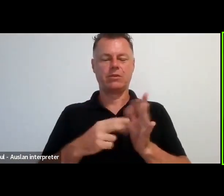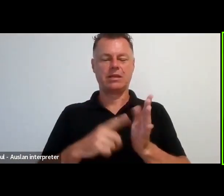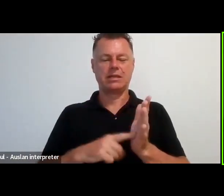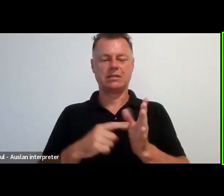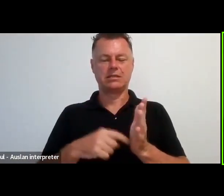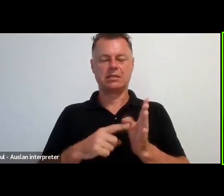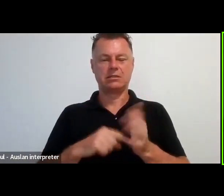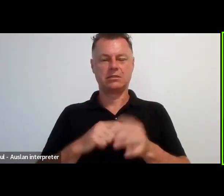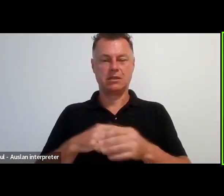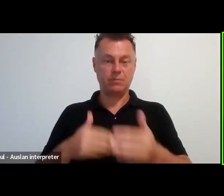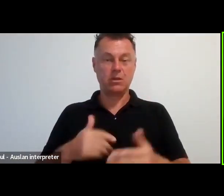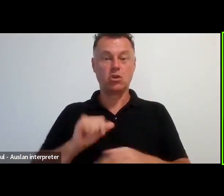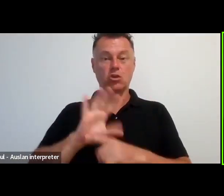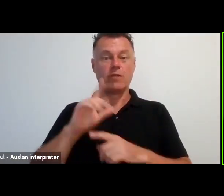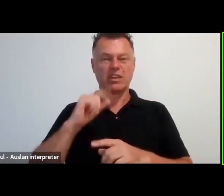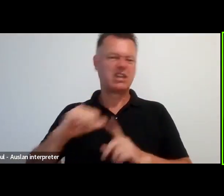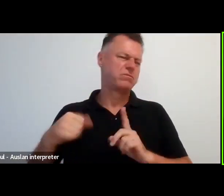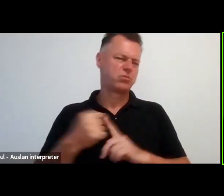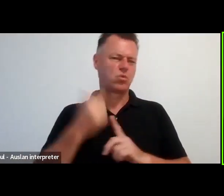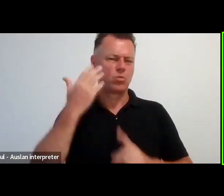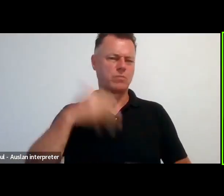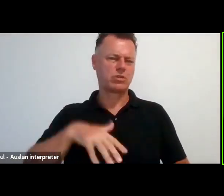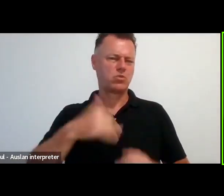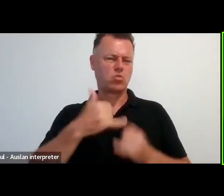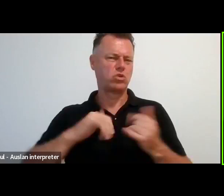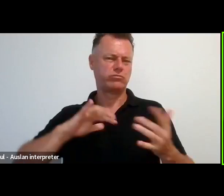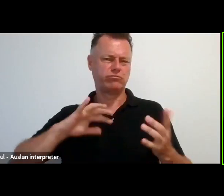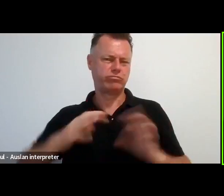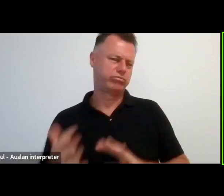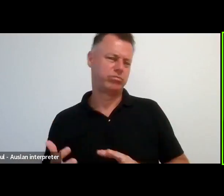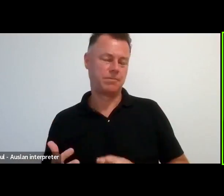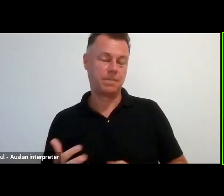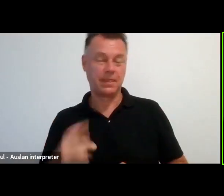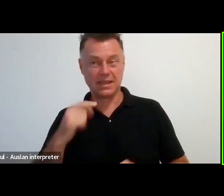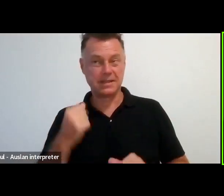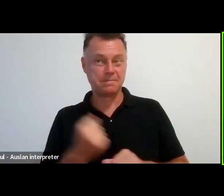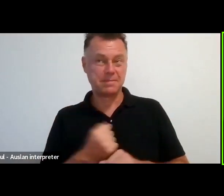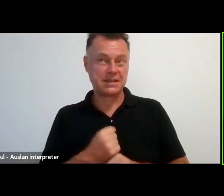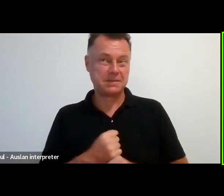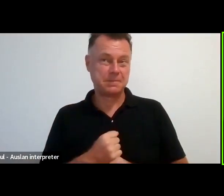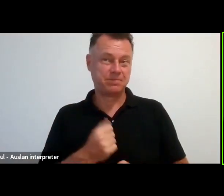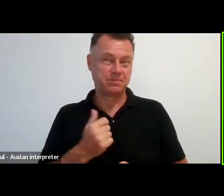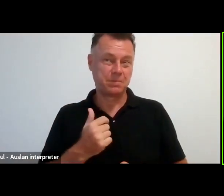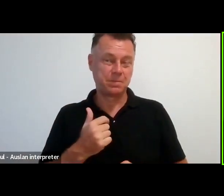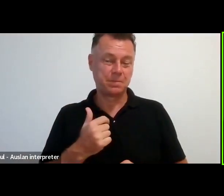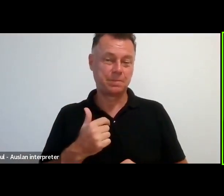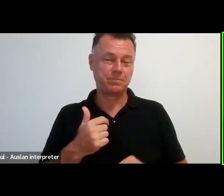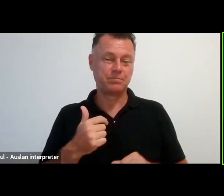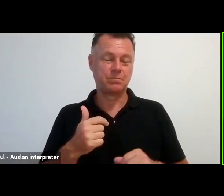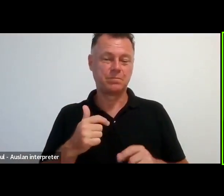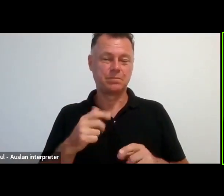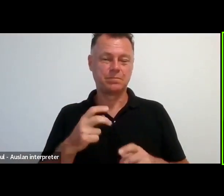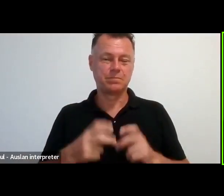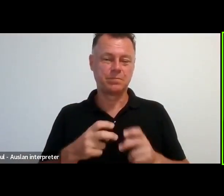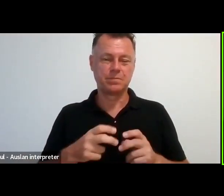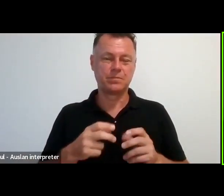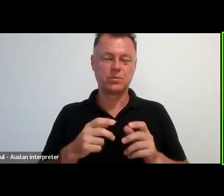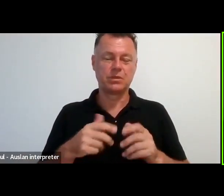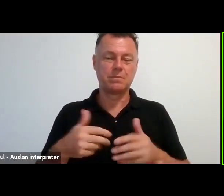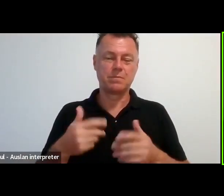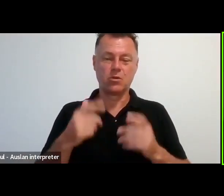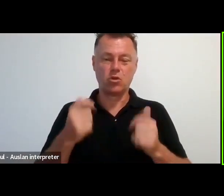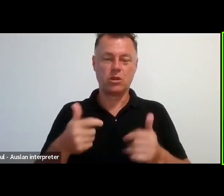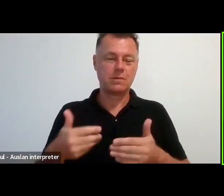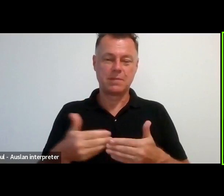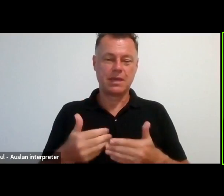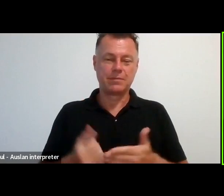illness for pregnant women, and it can cause complications such as preeclampsia. It can cause early delivery, and